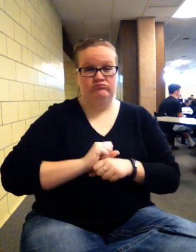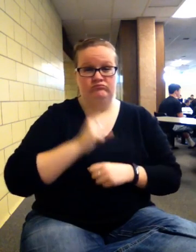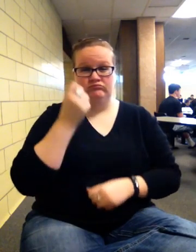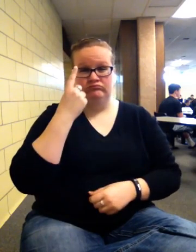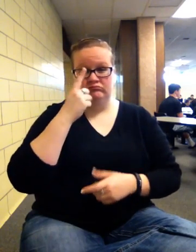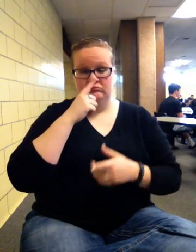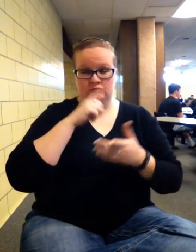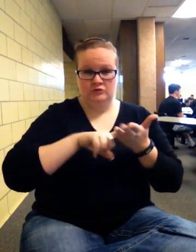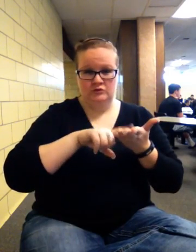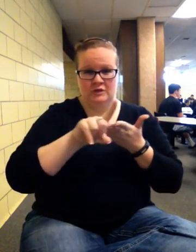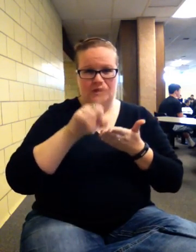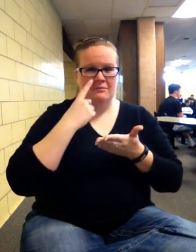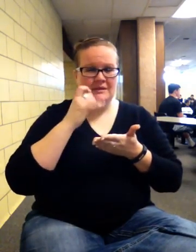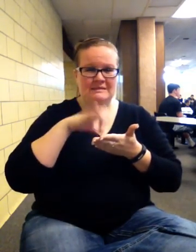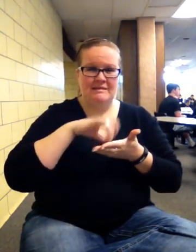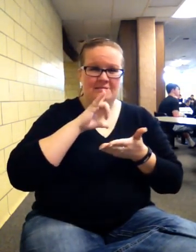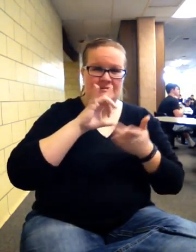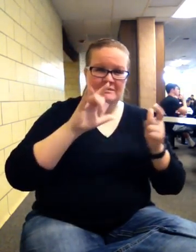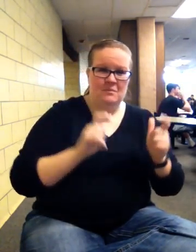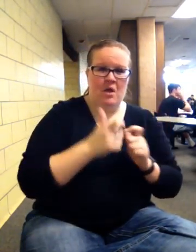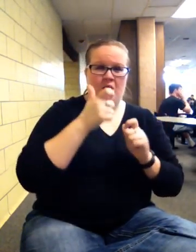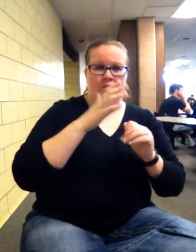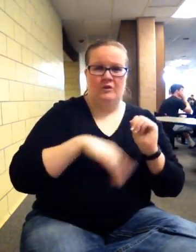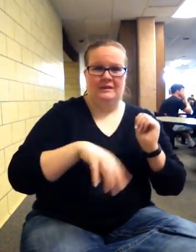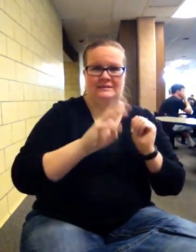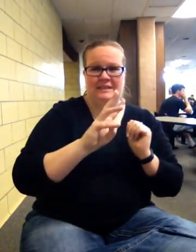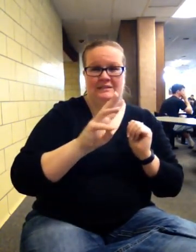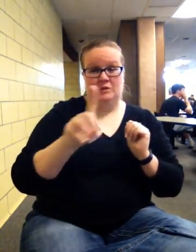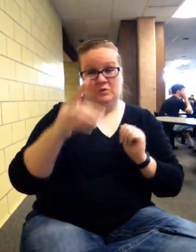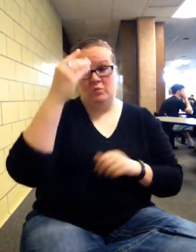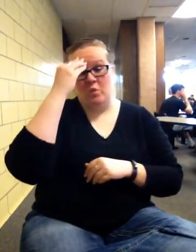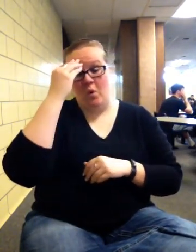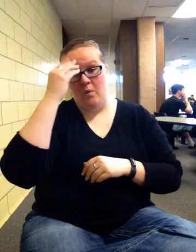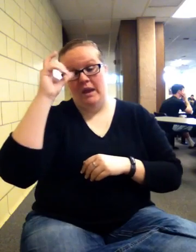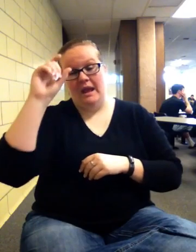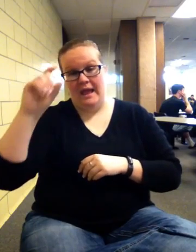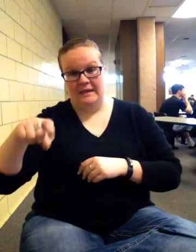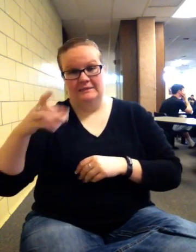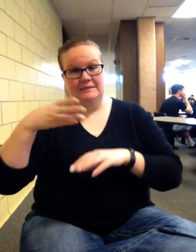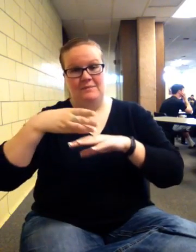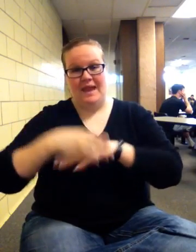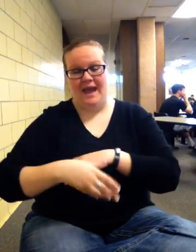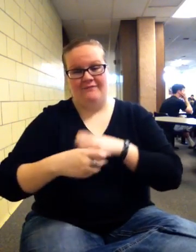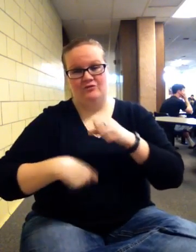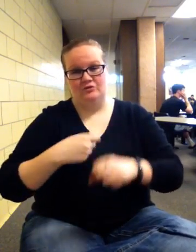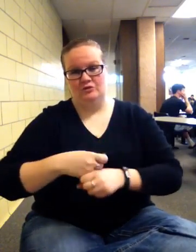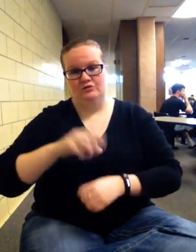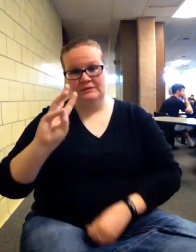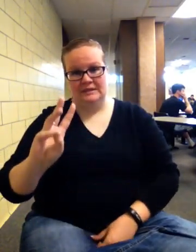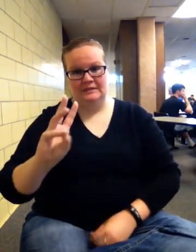that's smaller than year six. And you know that it has to be sometime after year six before you break even.